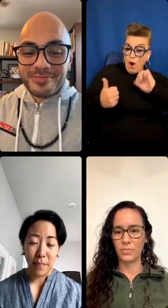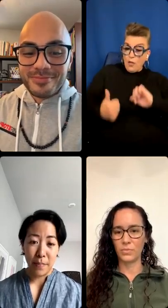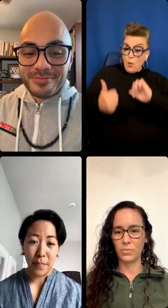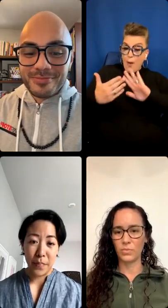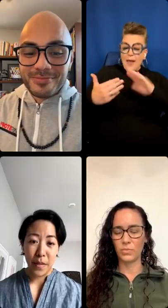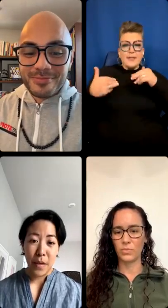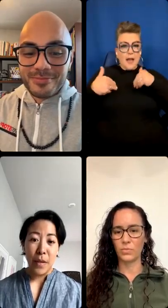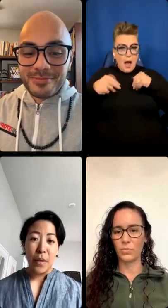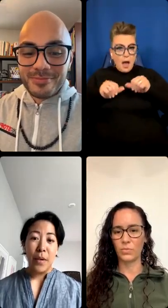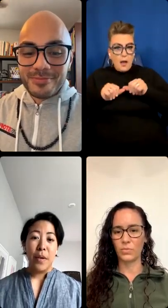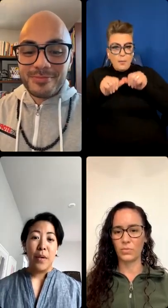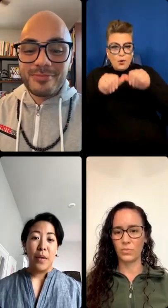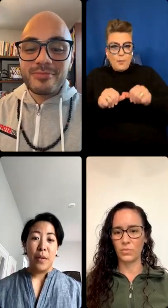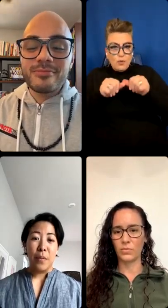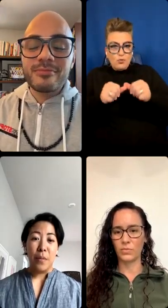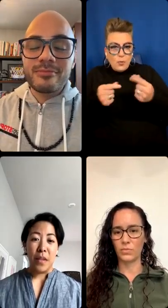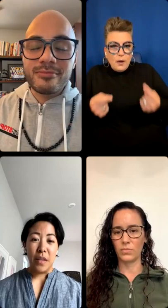harm?